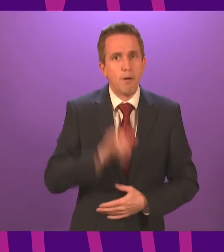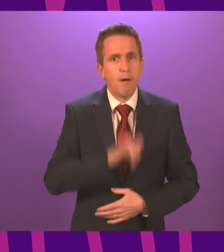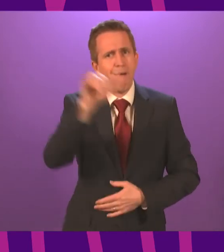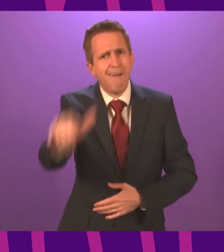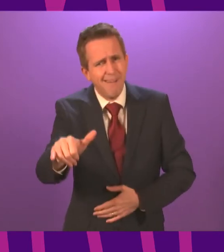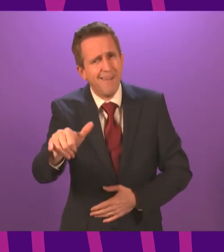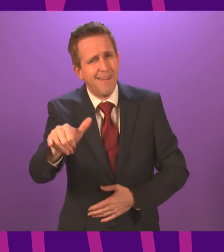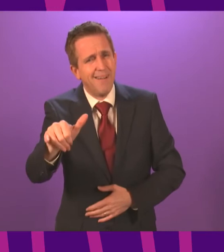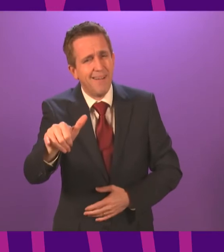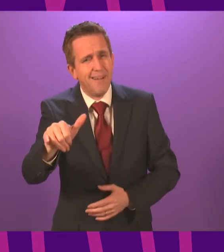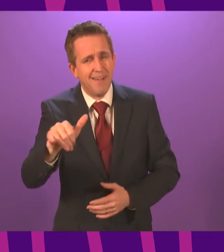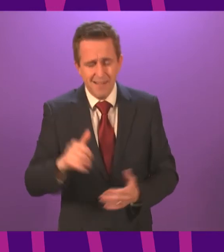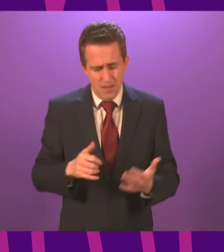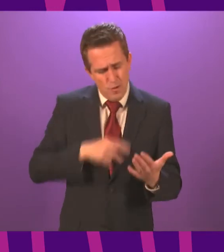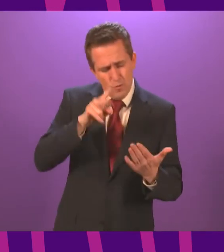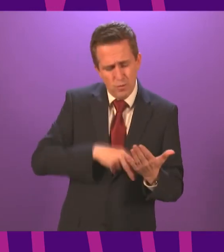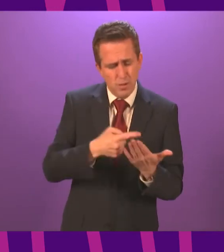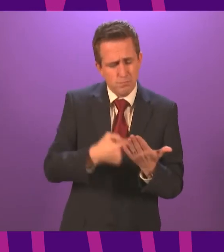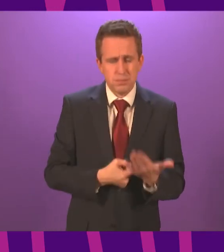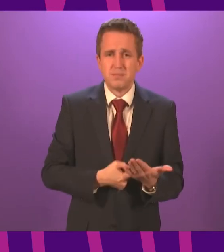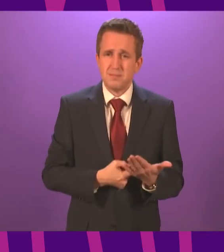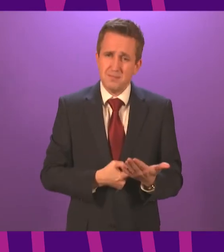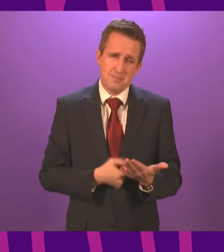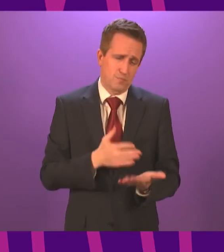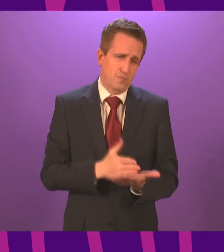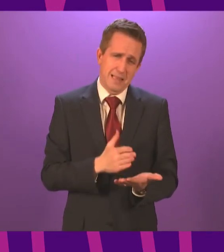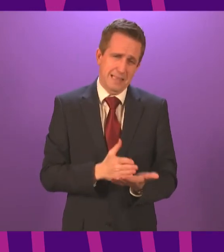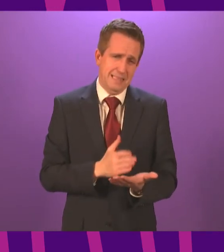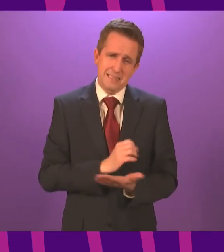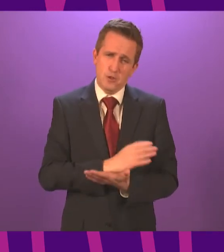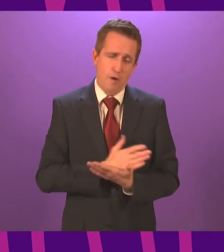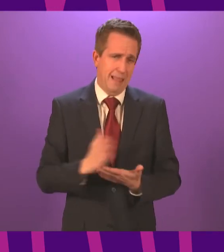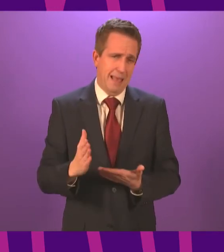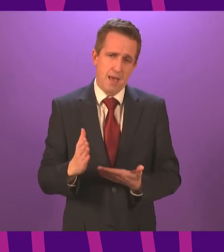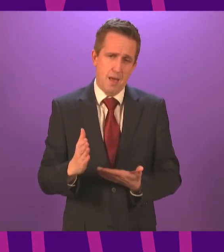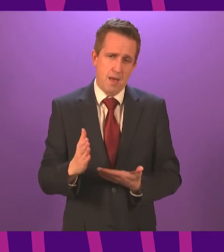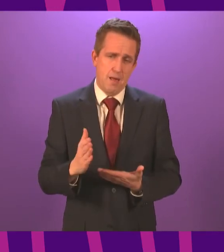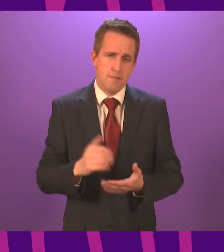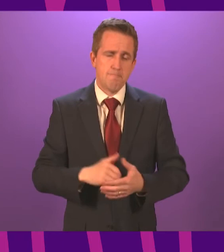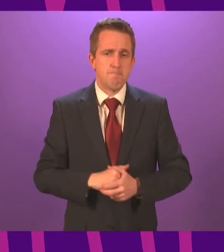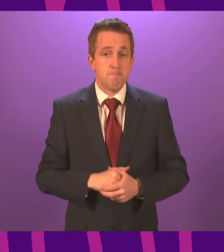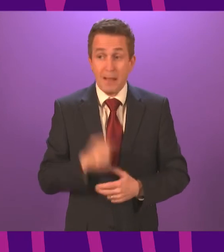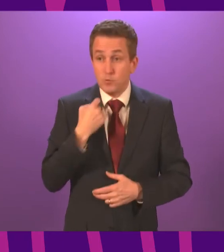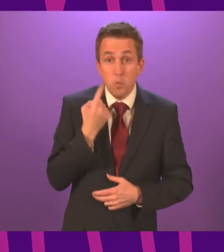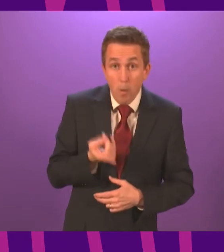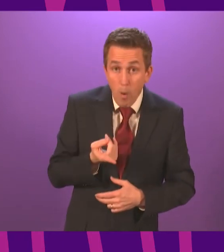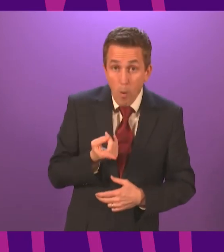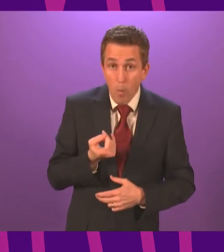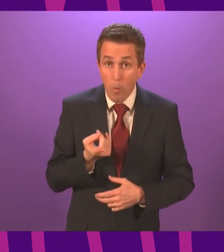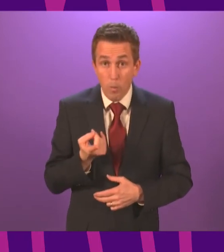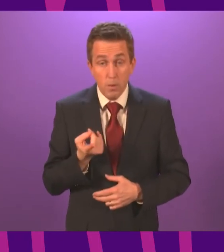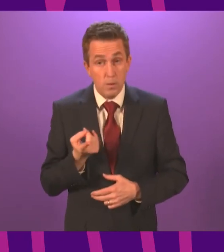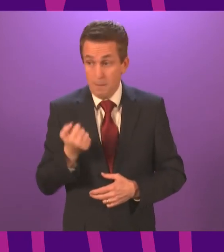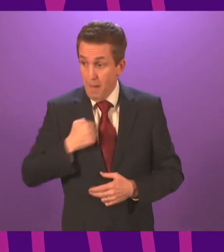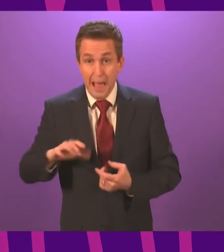cursory glance at the regulations we've had time to do shows it's far more complex than that. Tomorrow will mean someone in my South